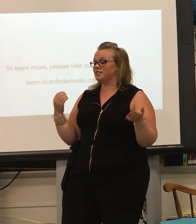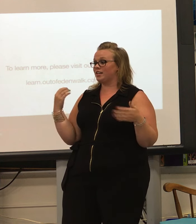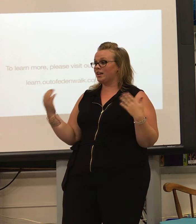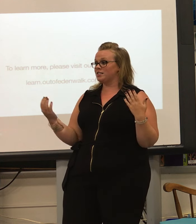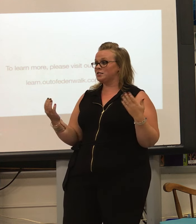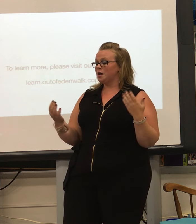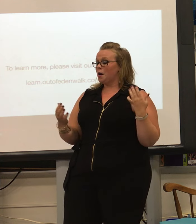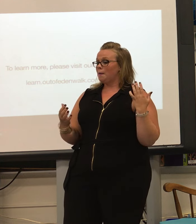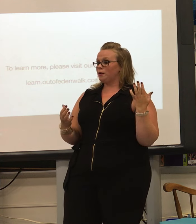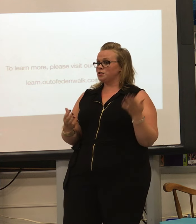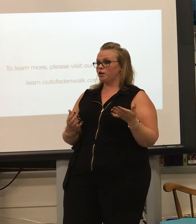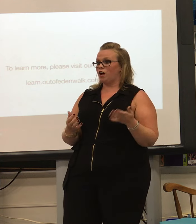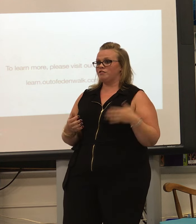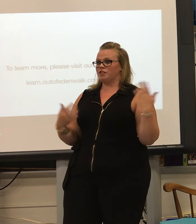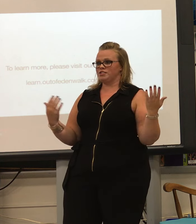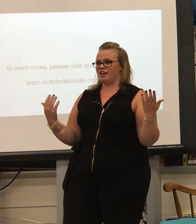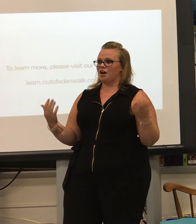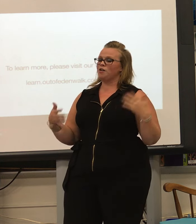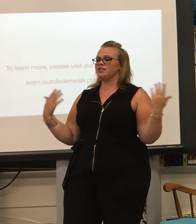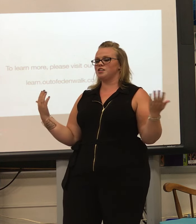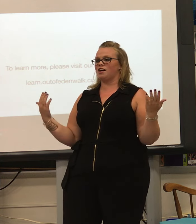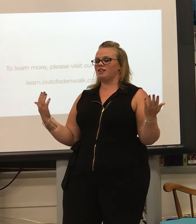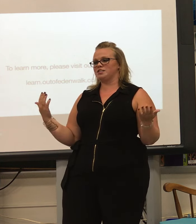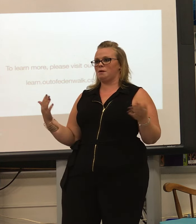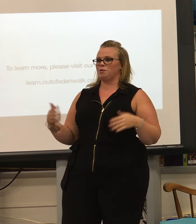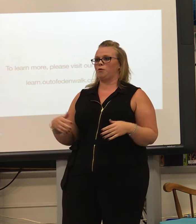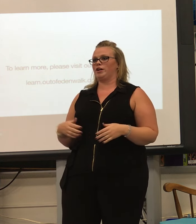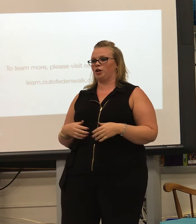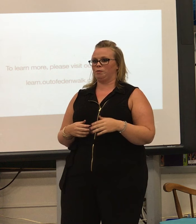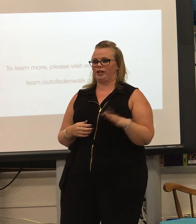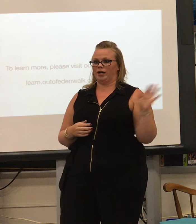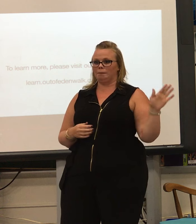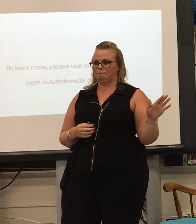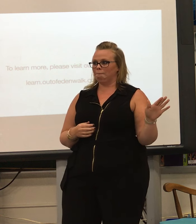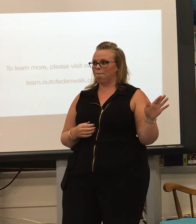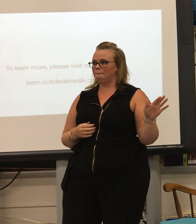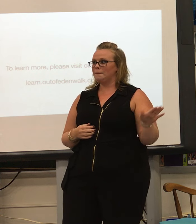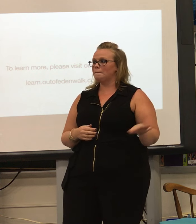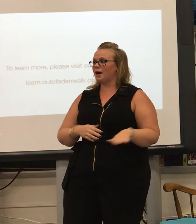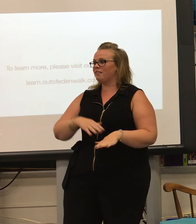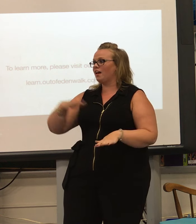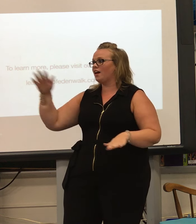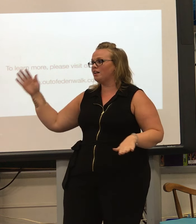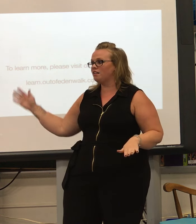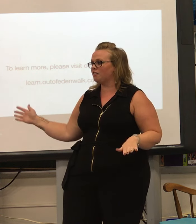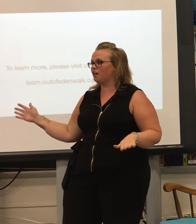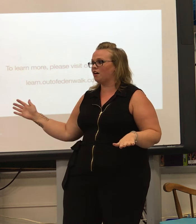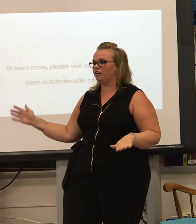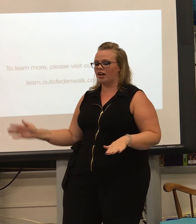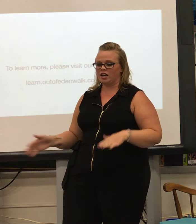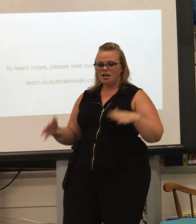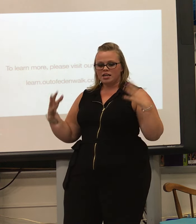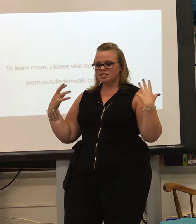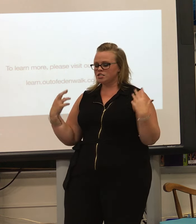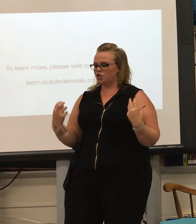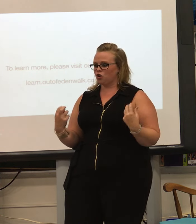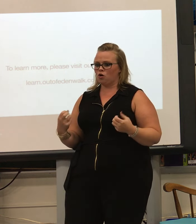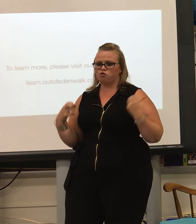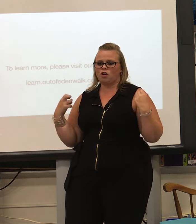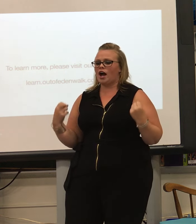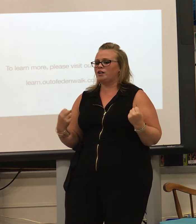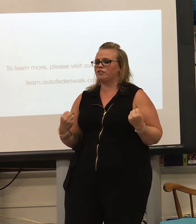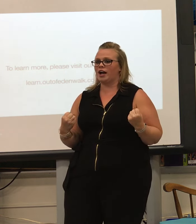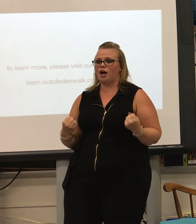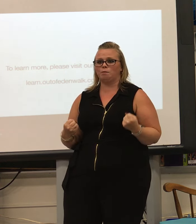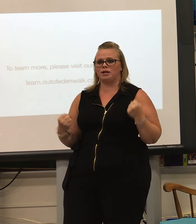neat to see the kids. They'll start off and they'll say, oh, that song is about a boy and a girl breaking up. By the end, they're like, this is a